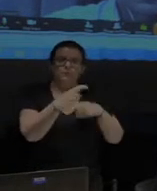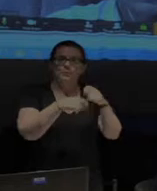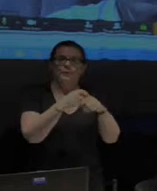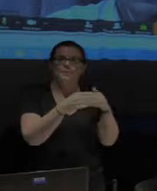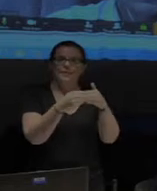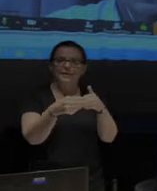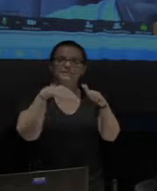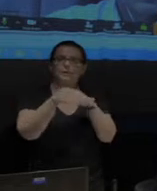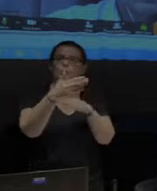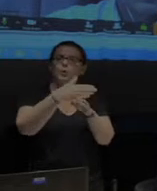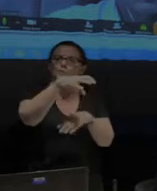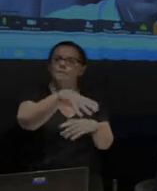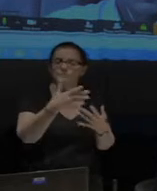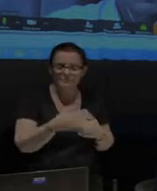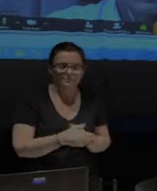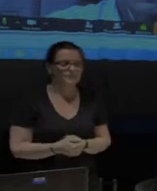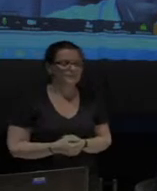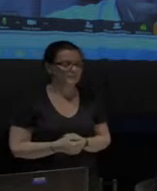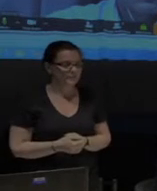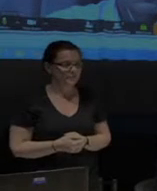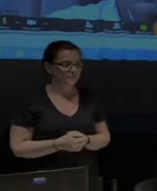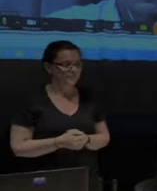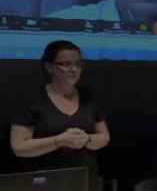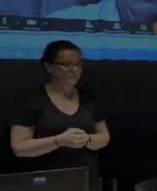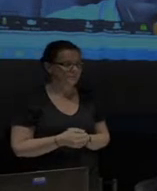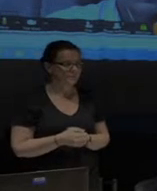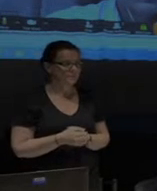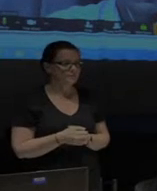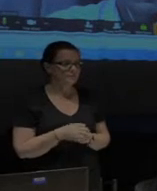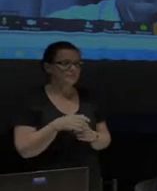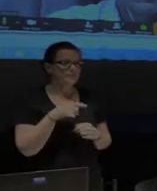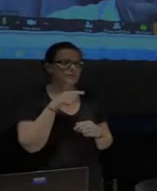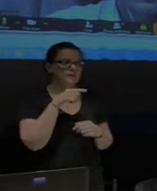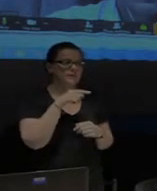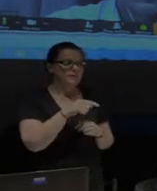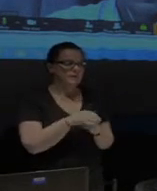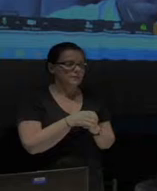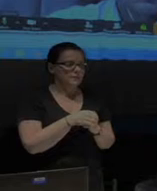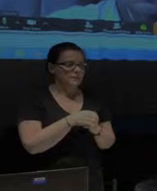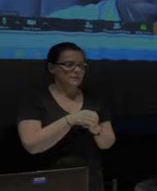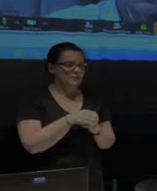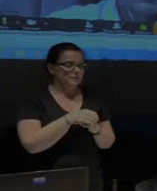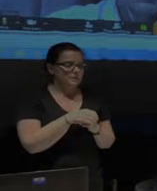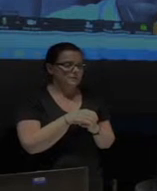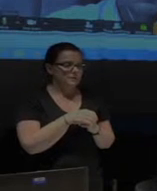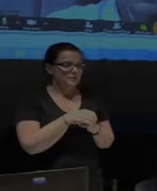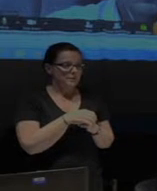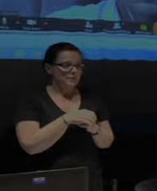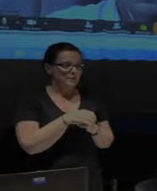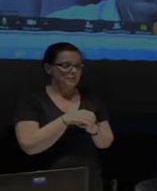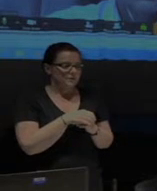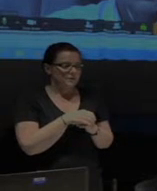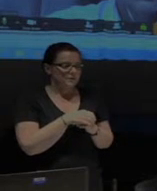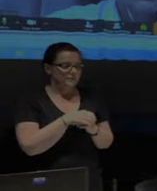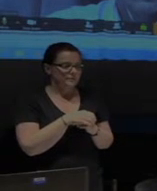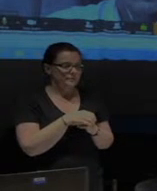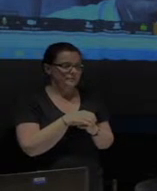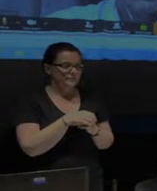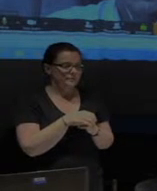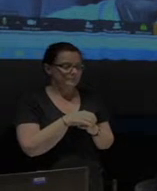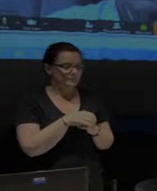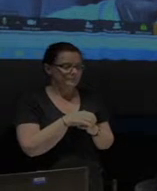out those types of identities where people will group together rather than being massively individualistic, that you get the crosshairs right down to a point of individualism where